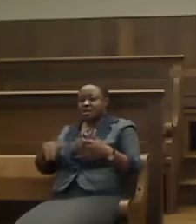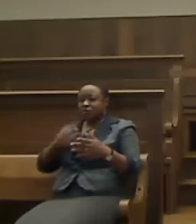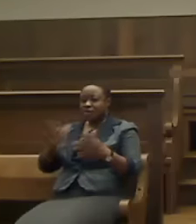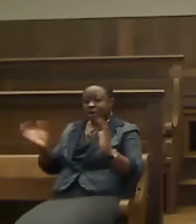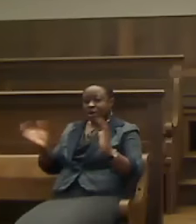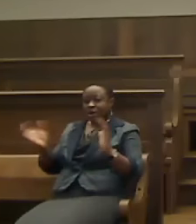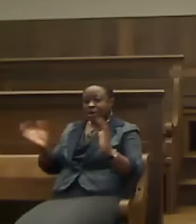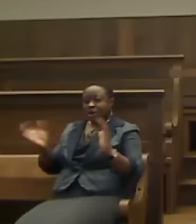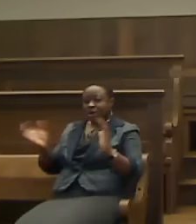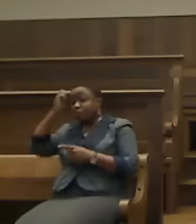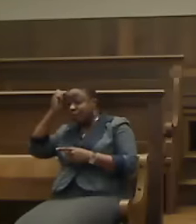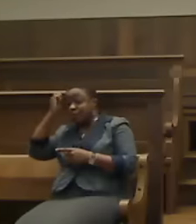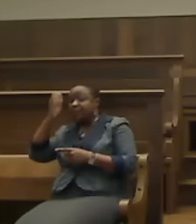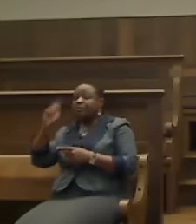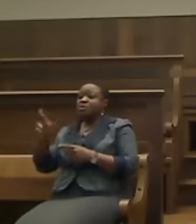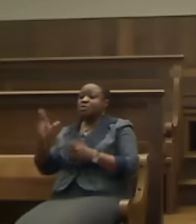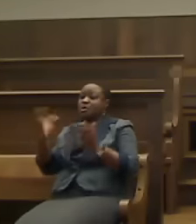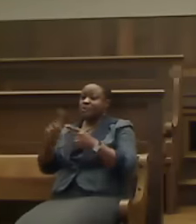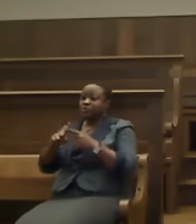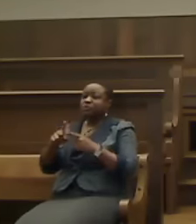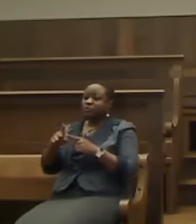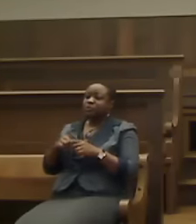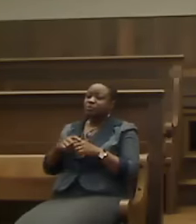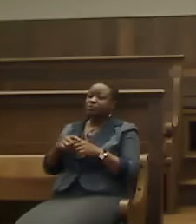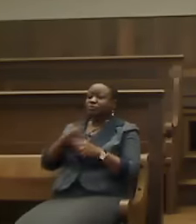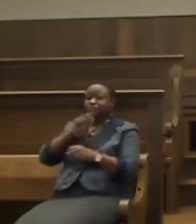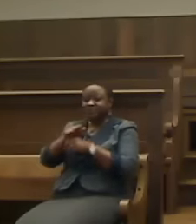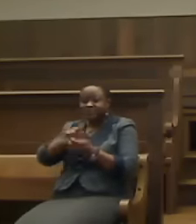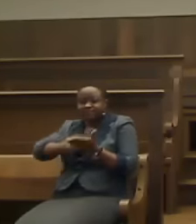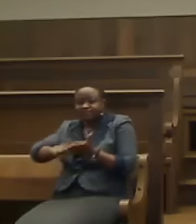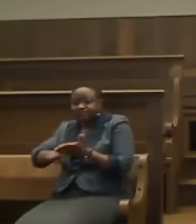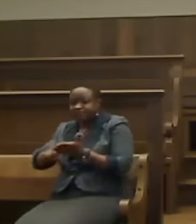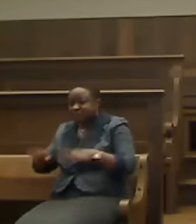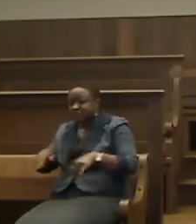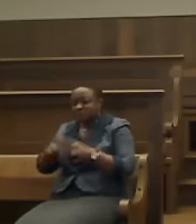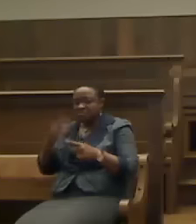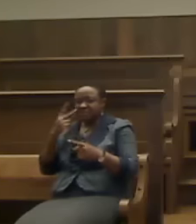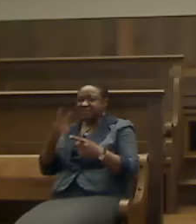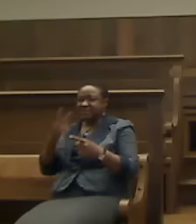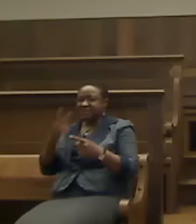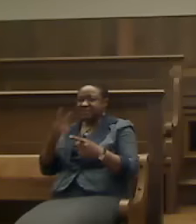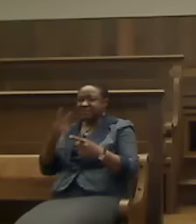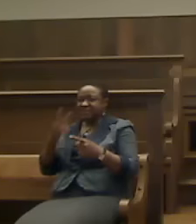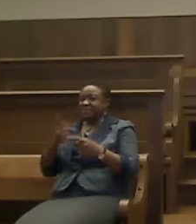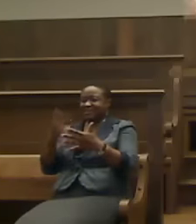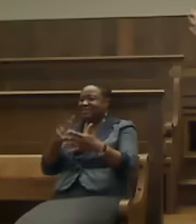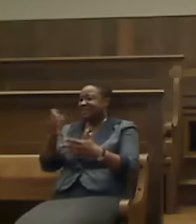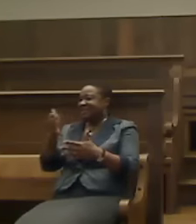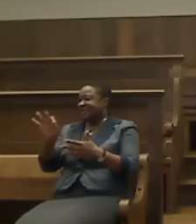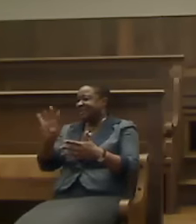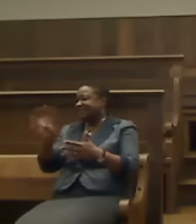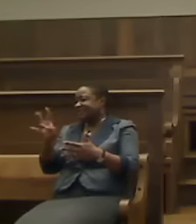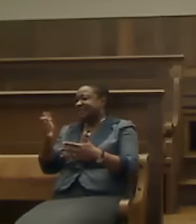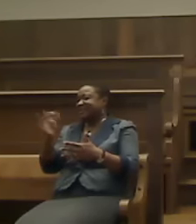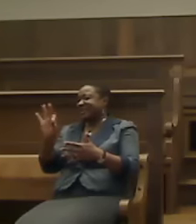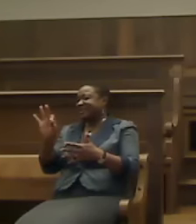compare it to Europe, for example, or to vet it properly, but it was, you know, you could see clearly around 1997 or 8, it